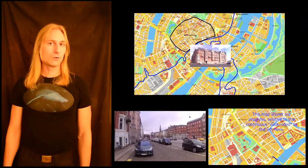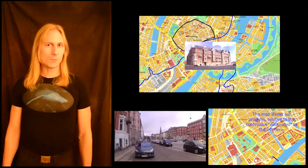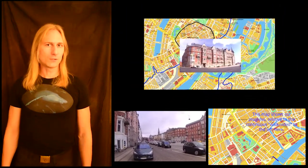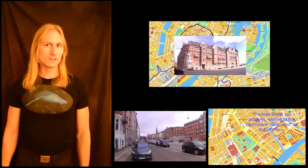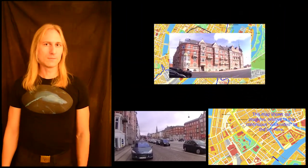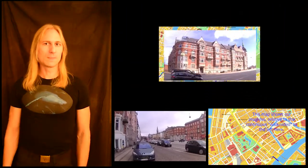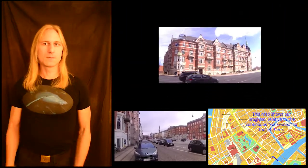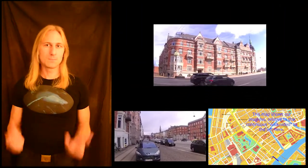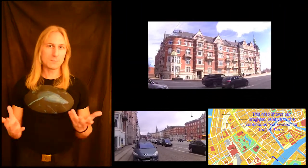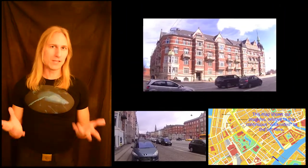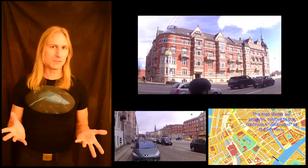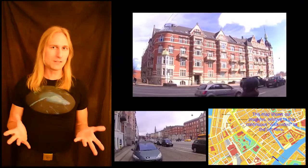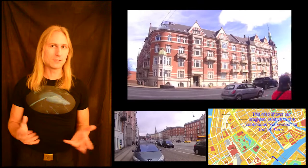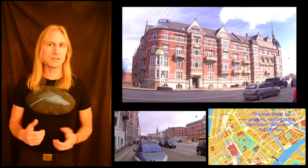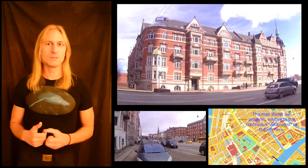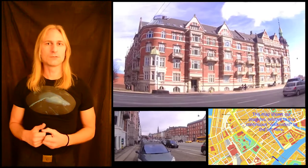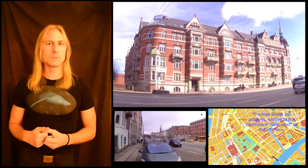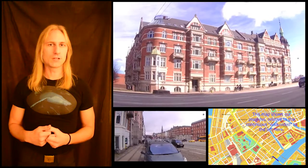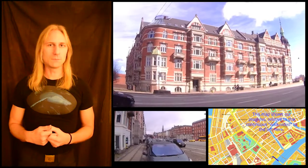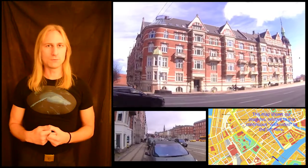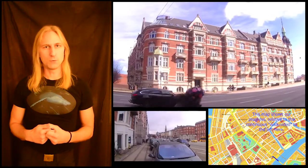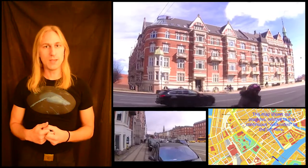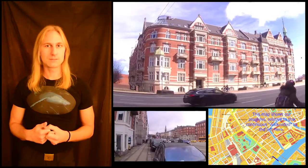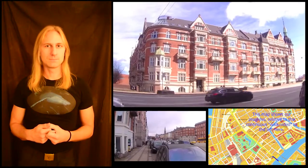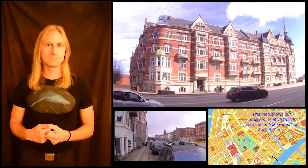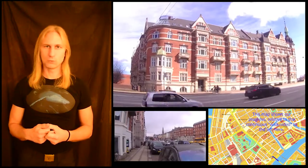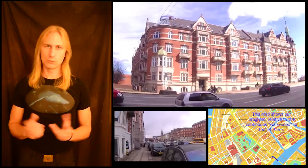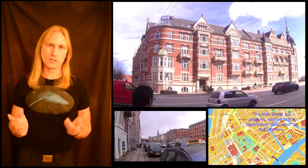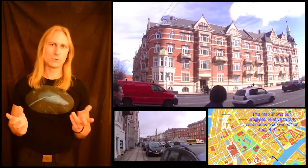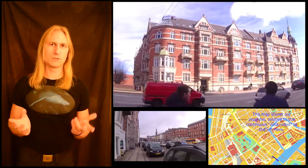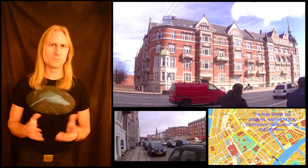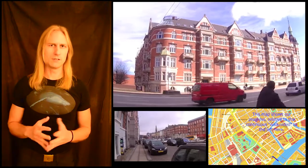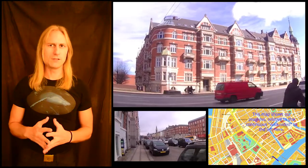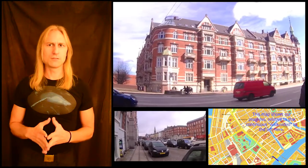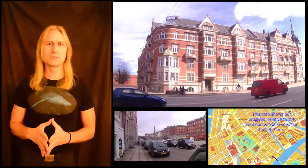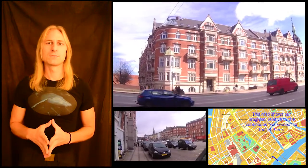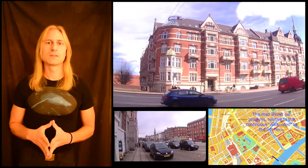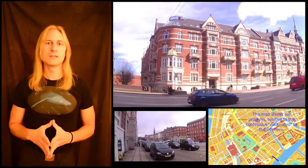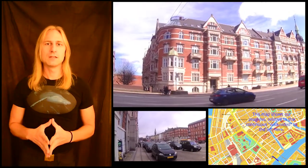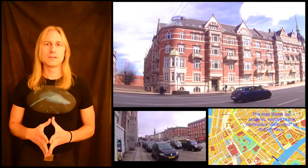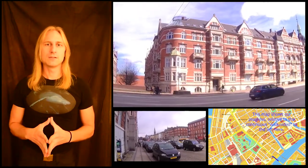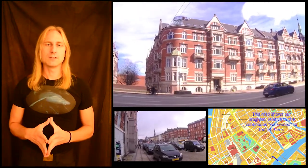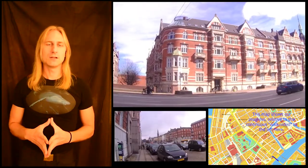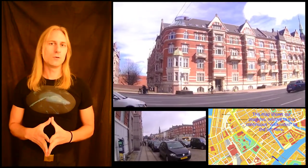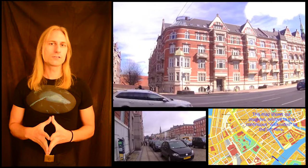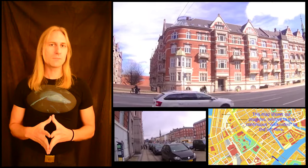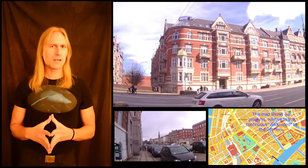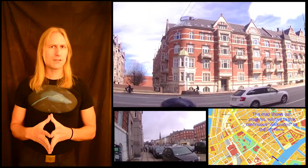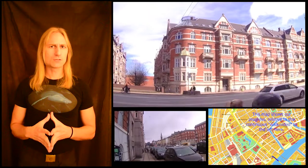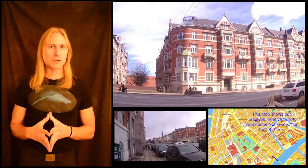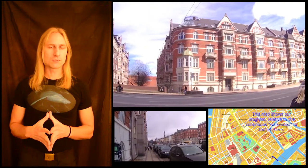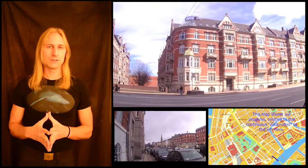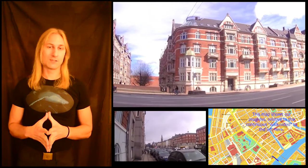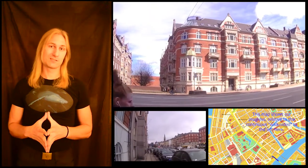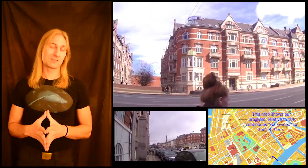Now, obviously, people had been living here for some time before that, or there wouldn't have been a village. The oldest